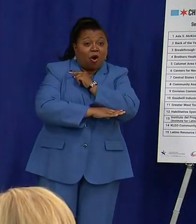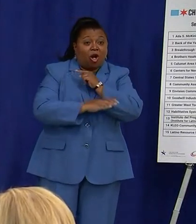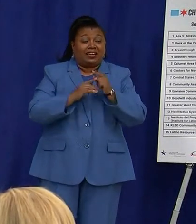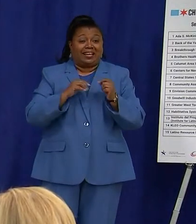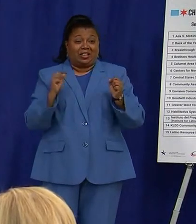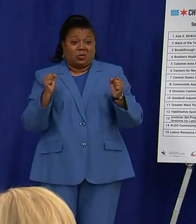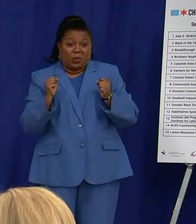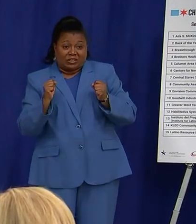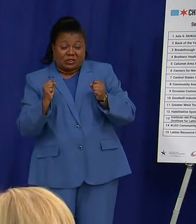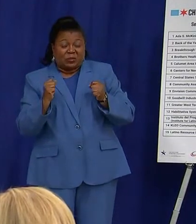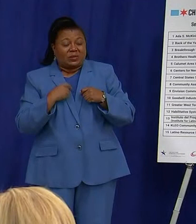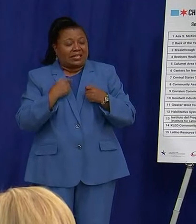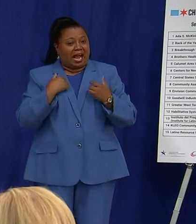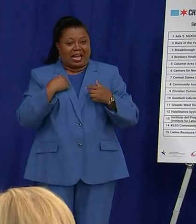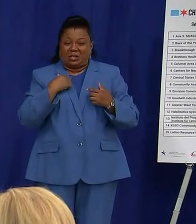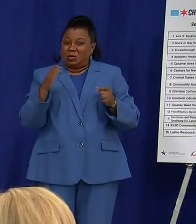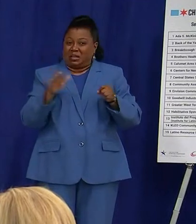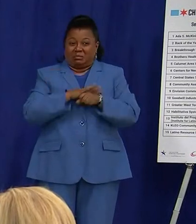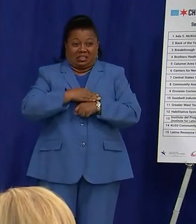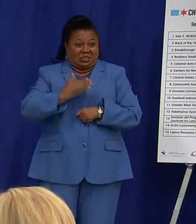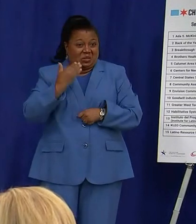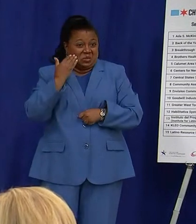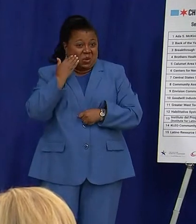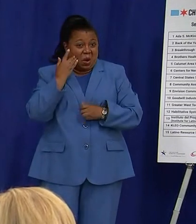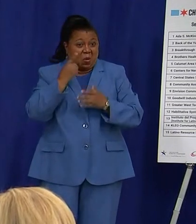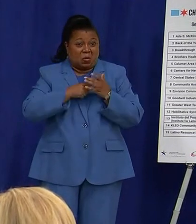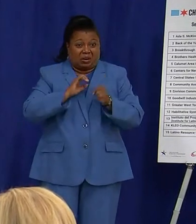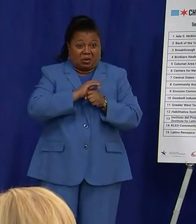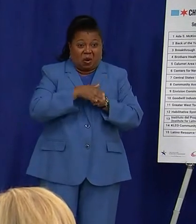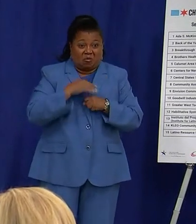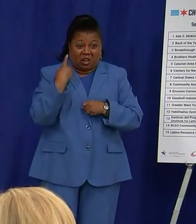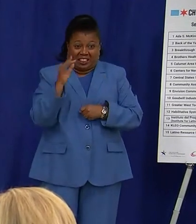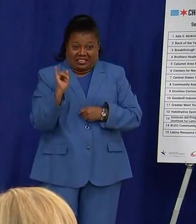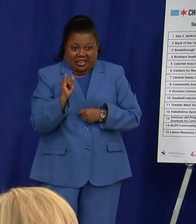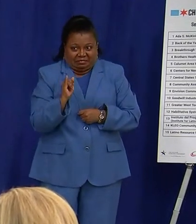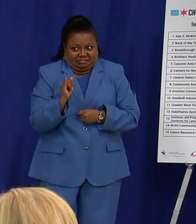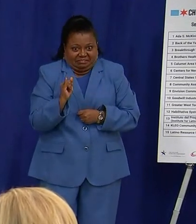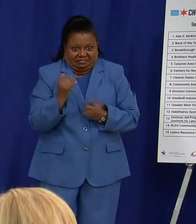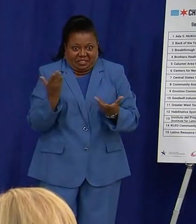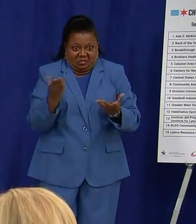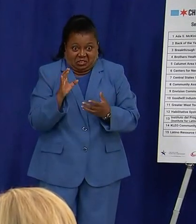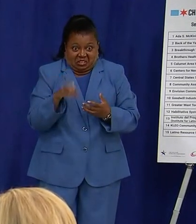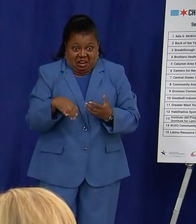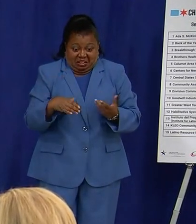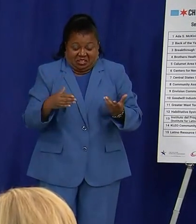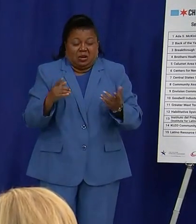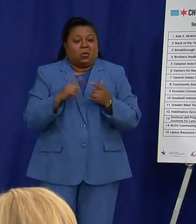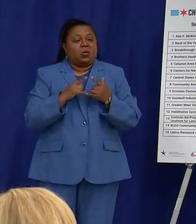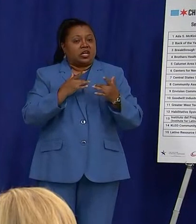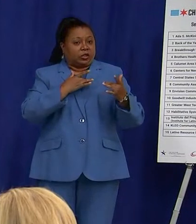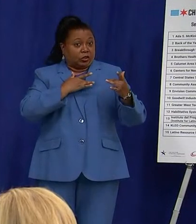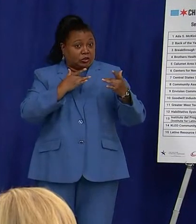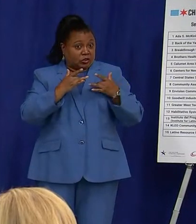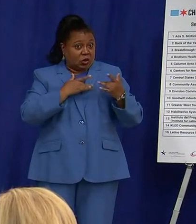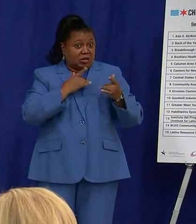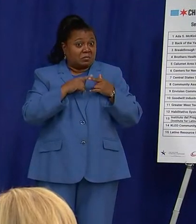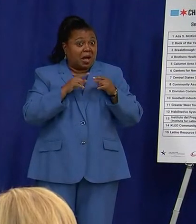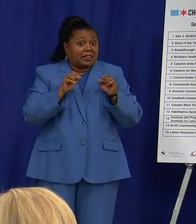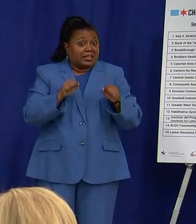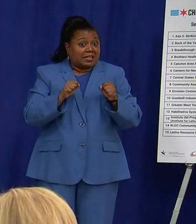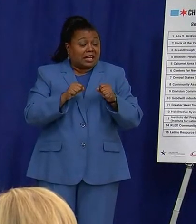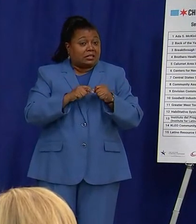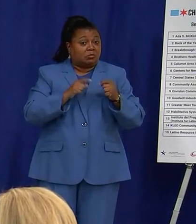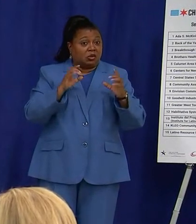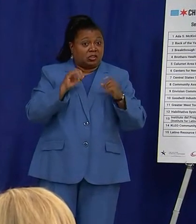into the winter, I don't completely know what COVID is going to look like here in Chicago. We're concerned about the potential